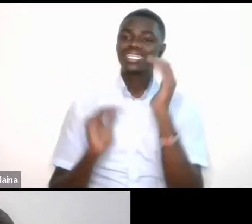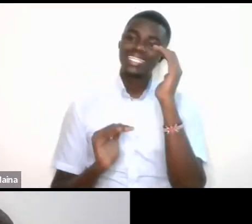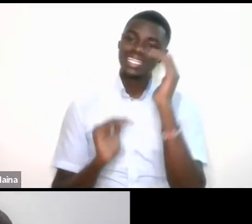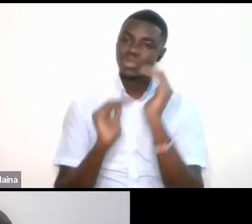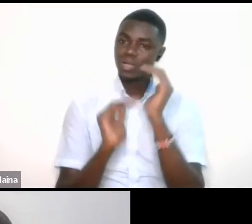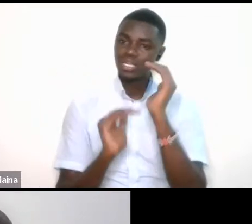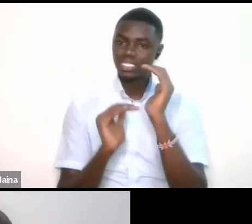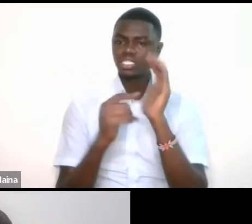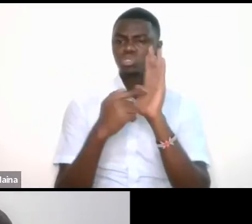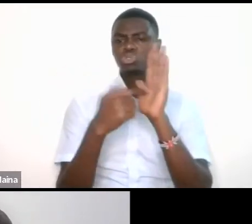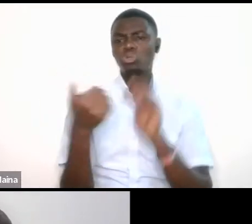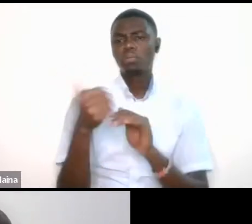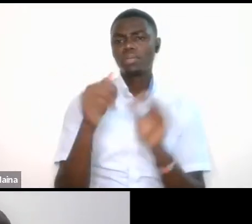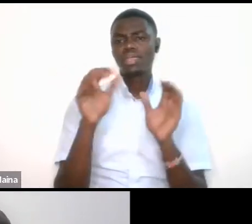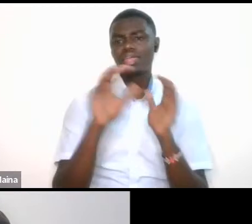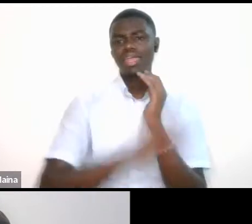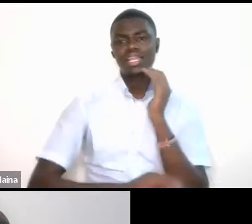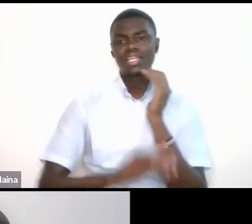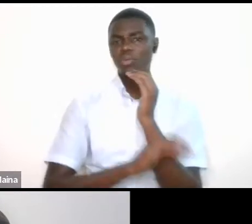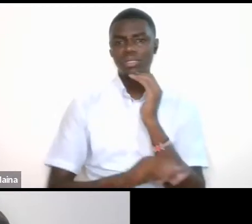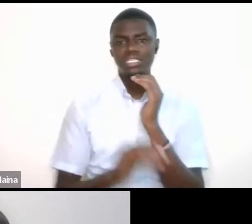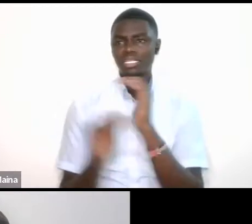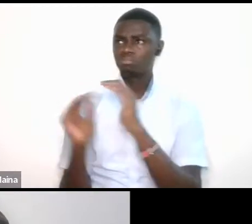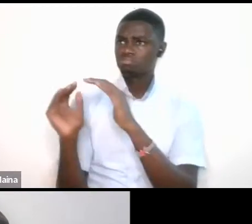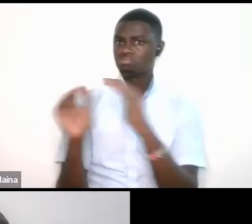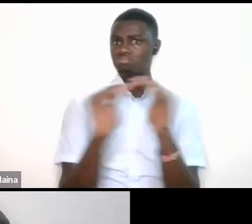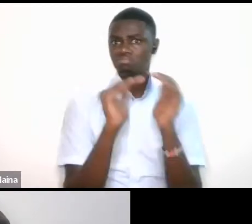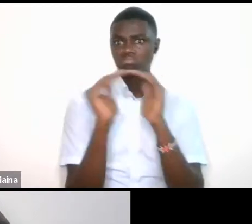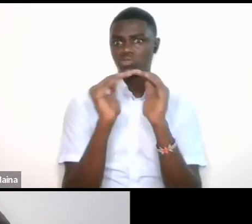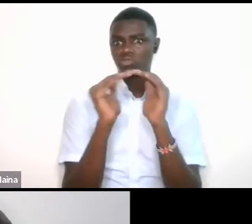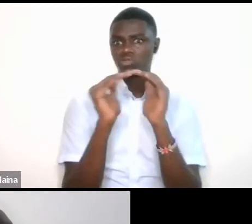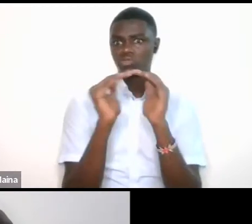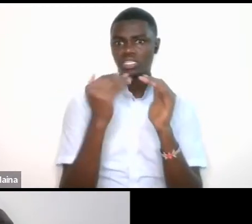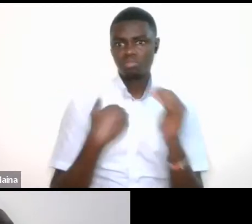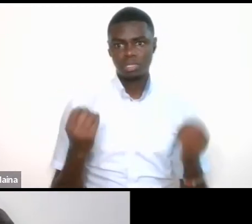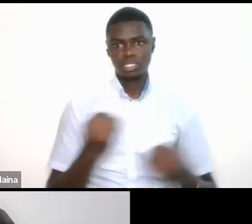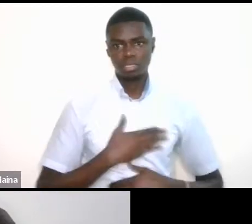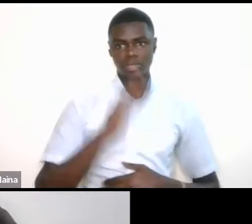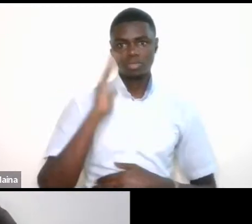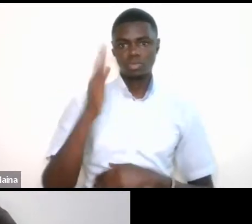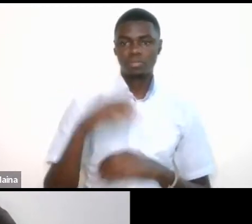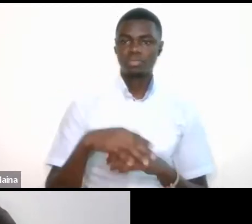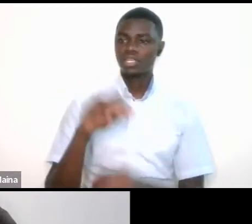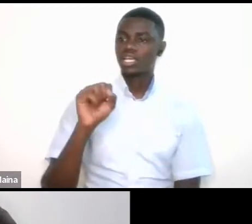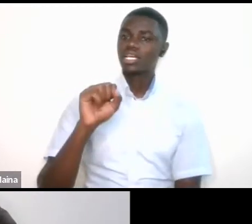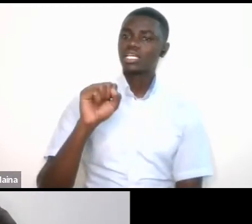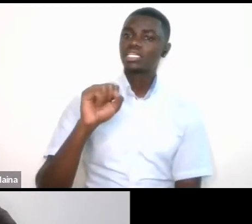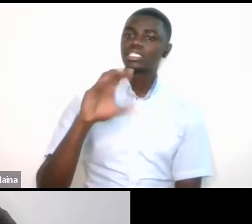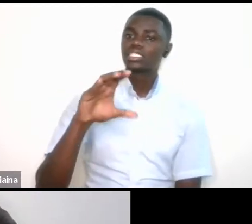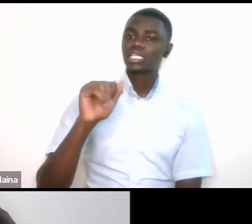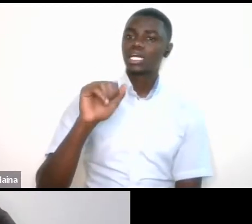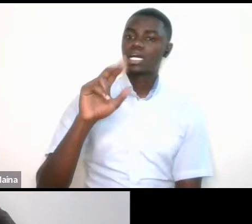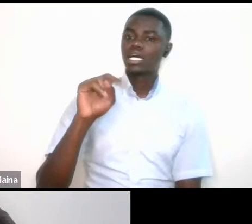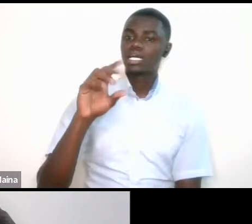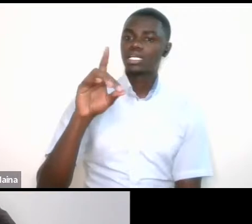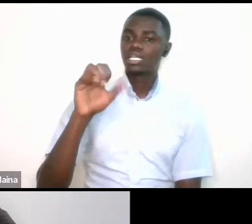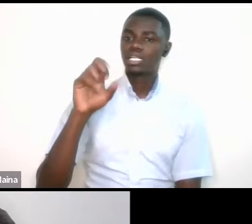country in the world where there's no inequality, I'll be very surprised. Even the Scandinavian countries have some level of inequality,